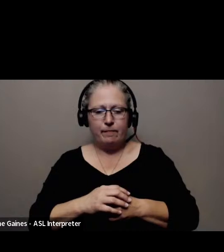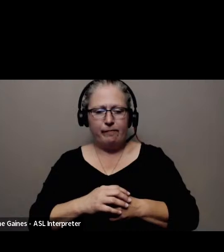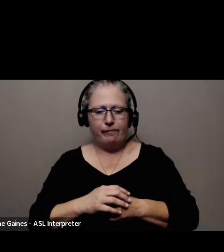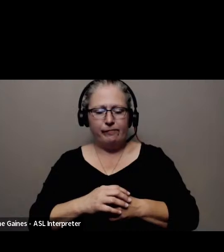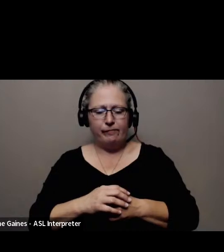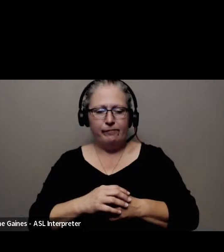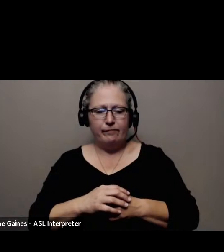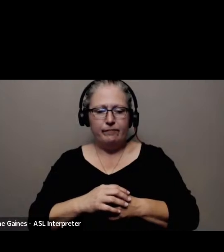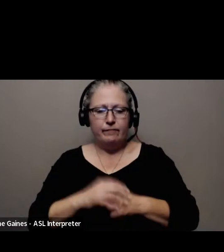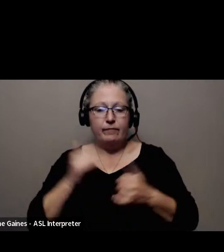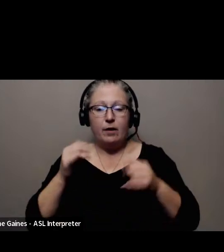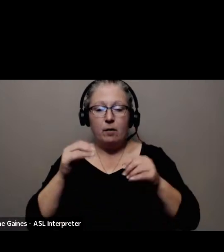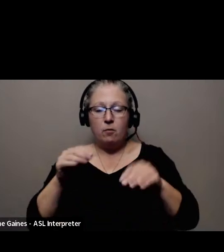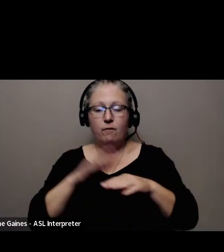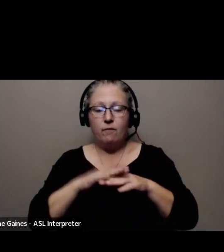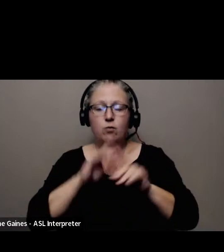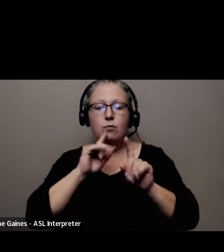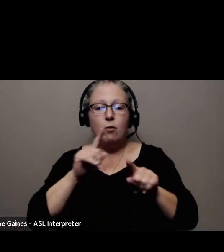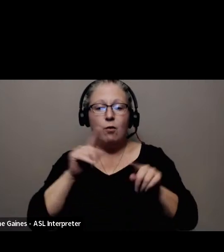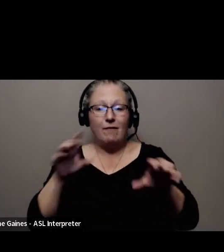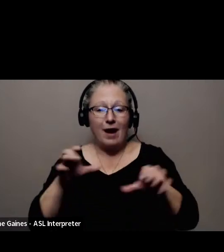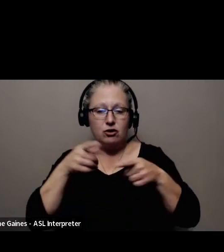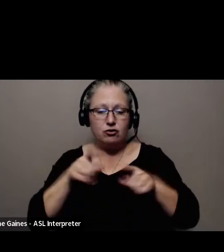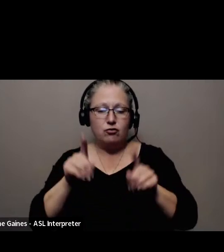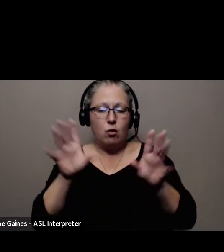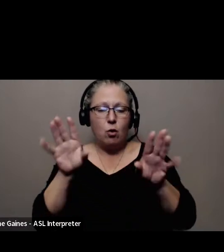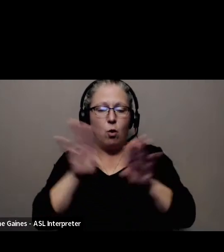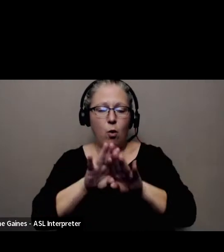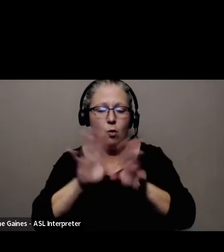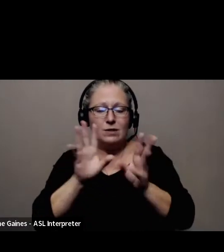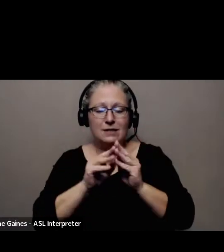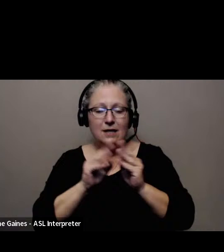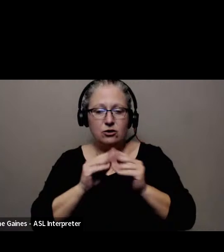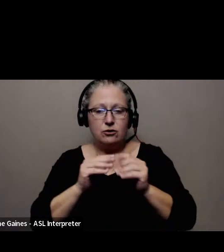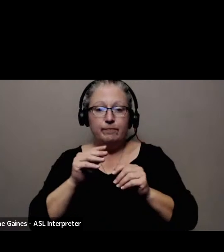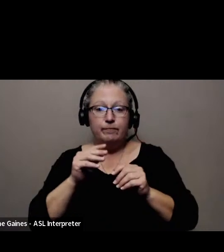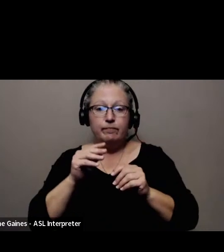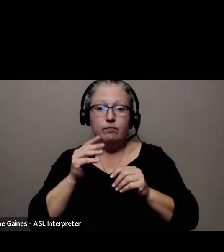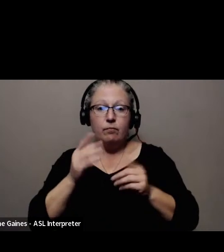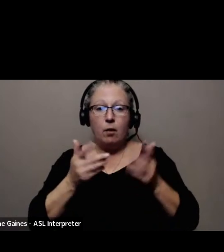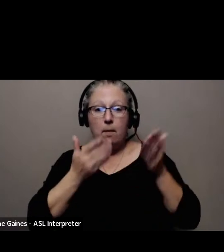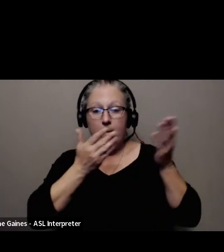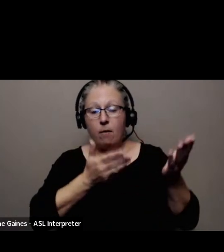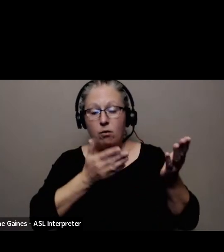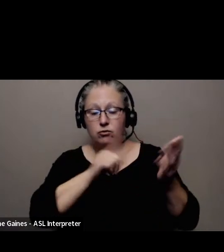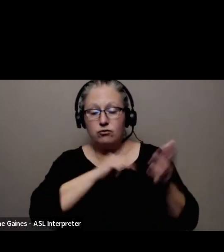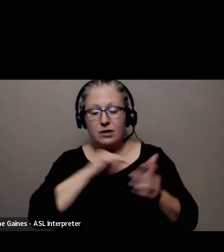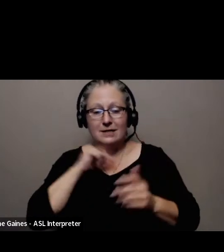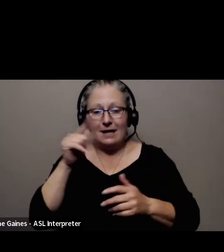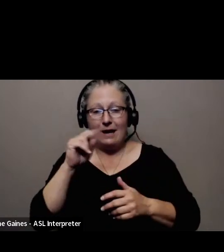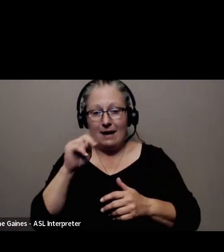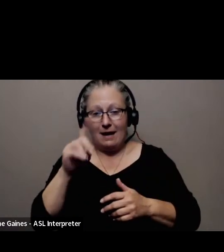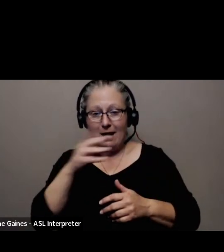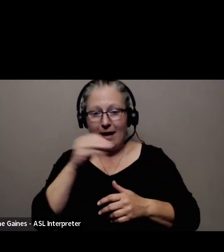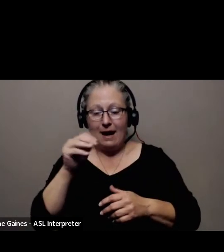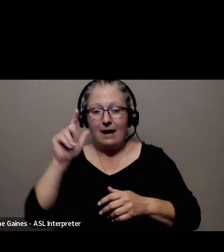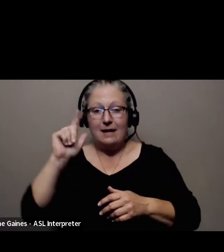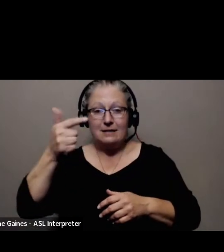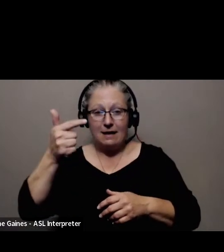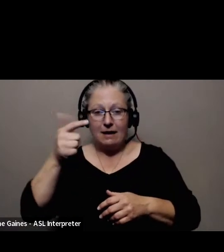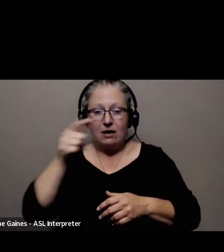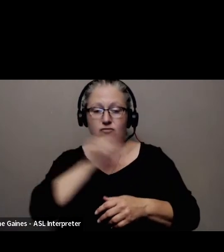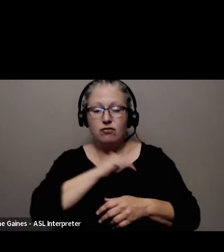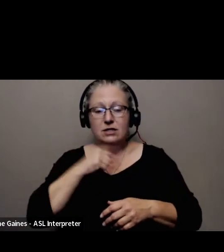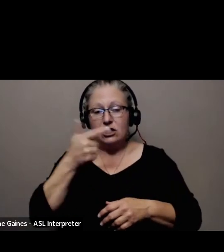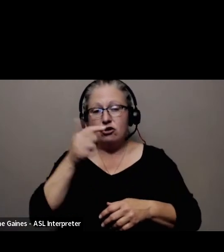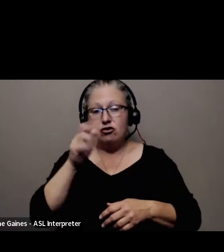We'll move on to report of actions taken in closed session. Upon the motion of Trustee Land and seconded by Trustee